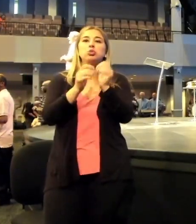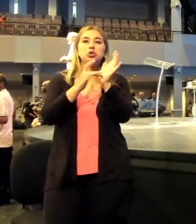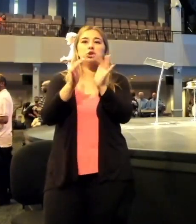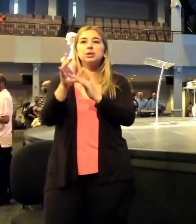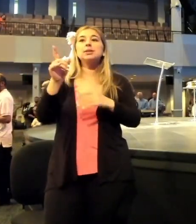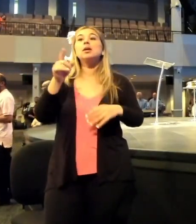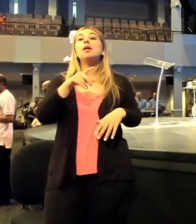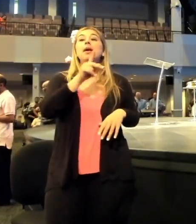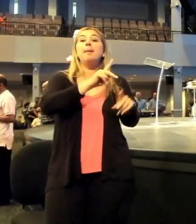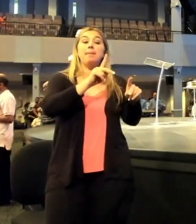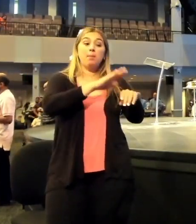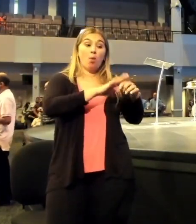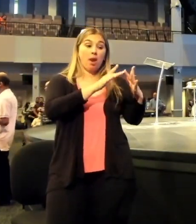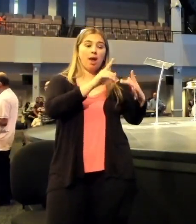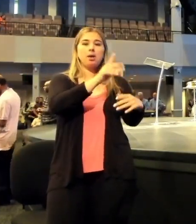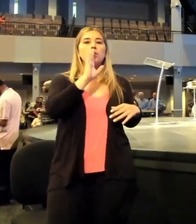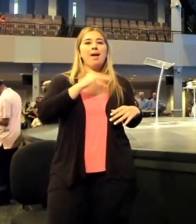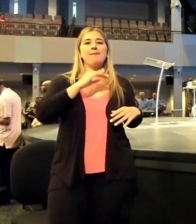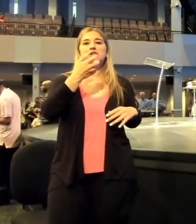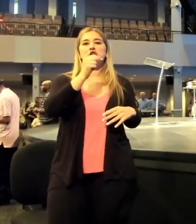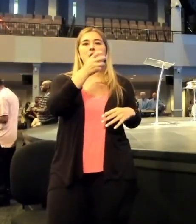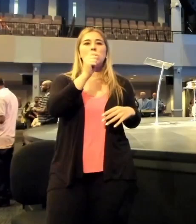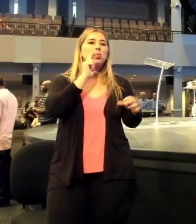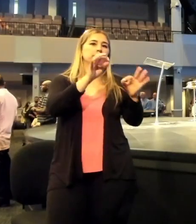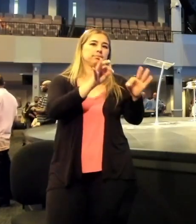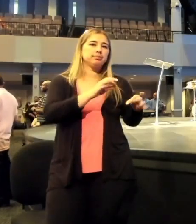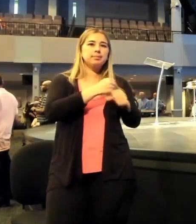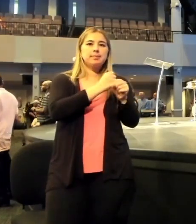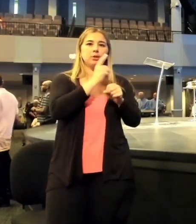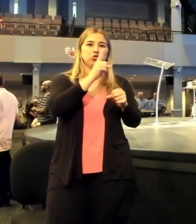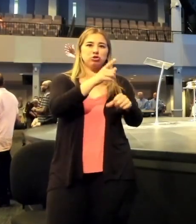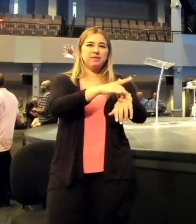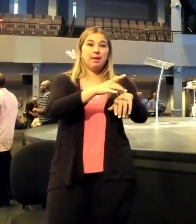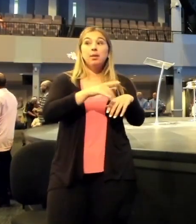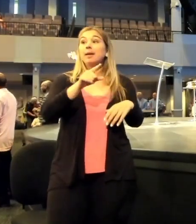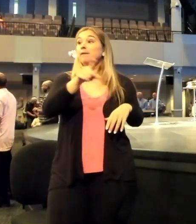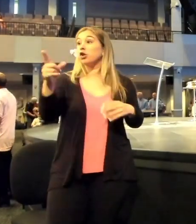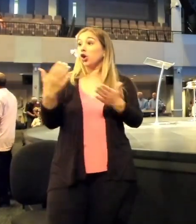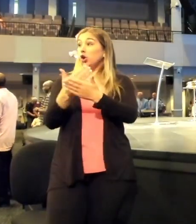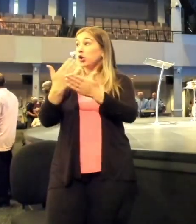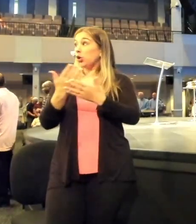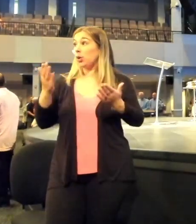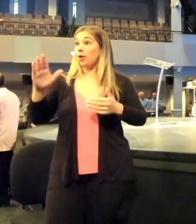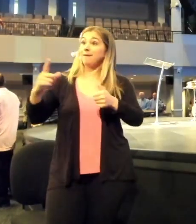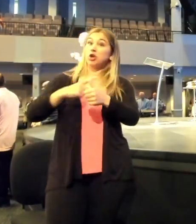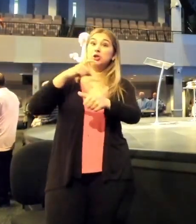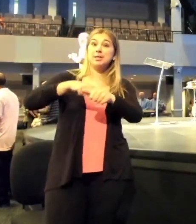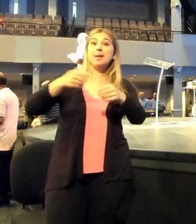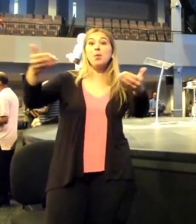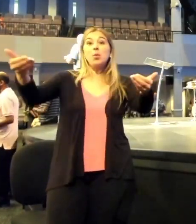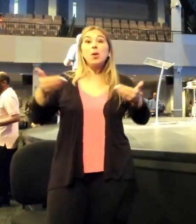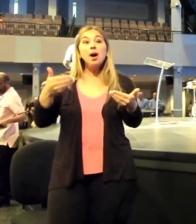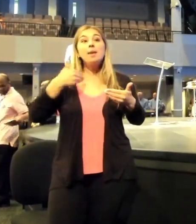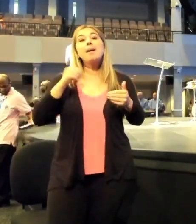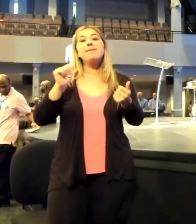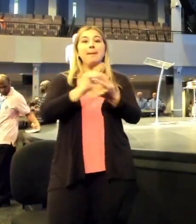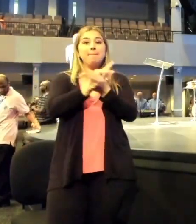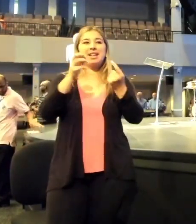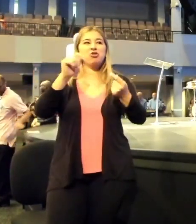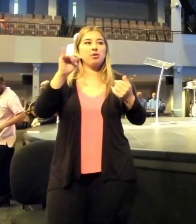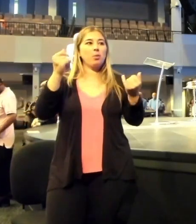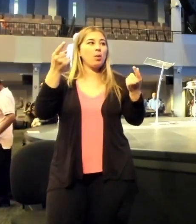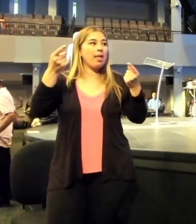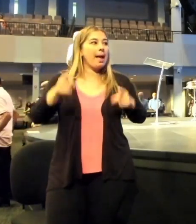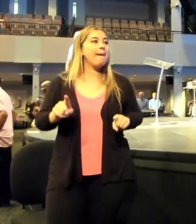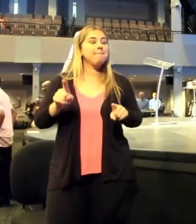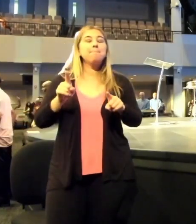host online will make sure that they're available for you as well. If you're new here the first time today, welcome again. We have a meet and greet that